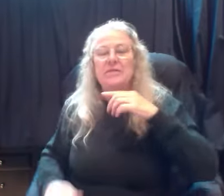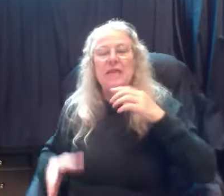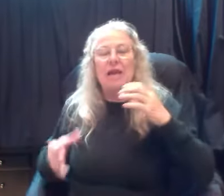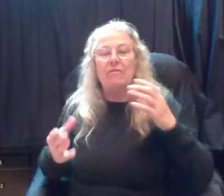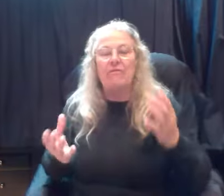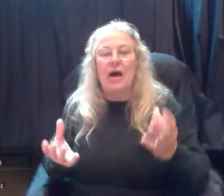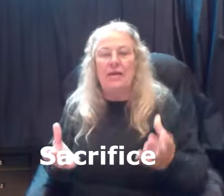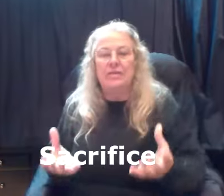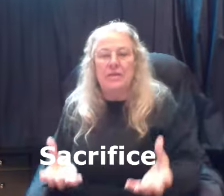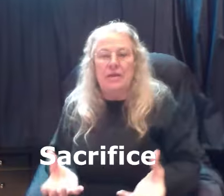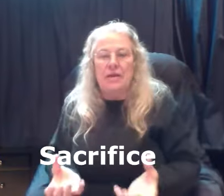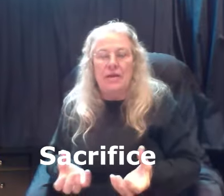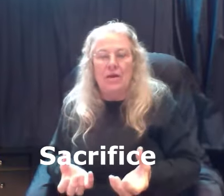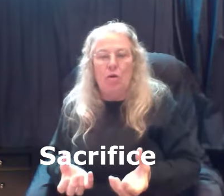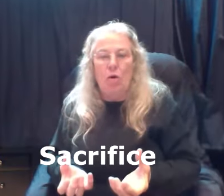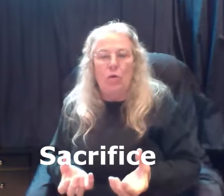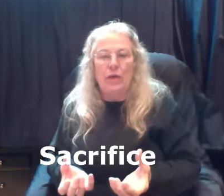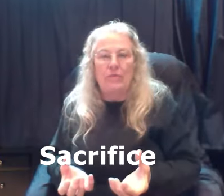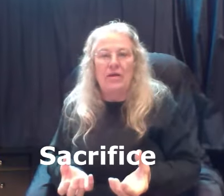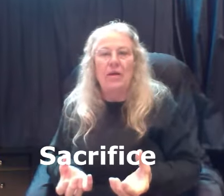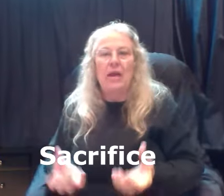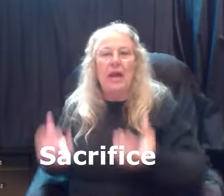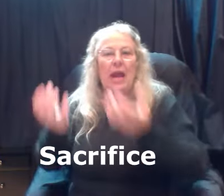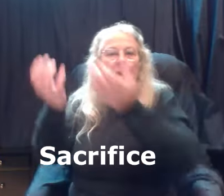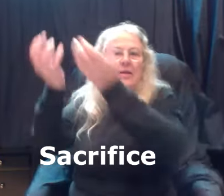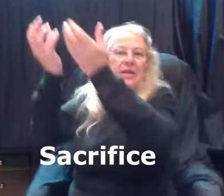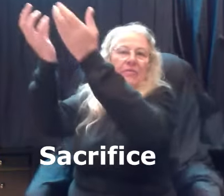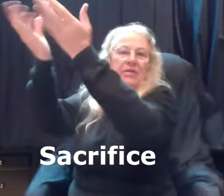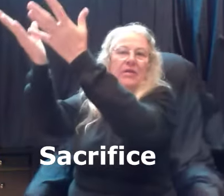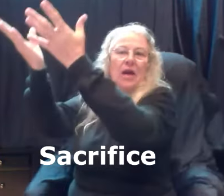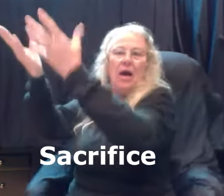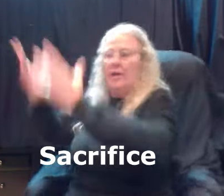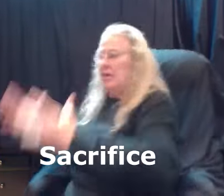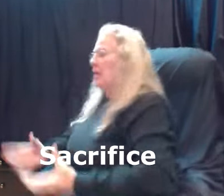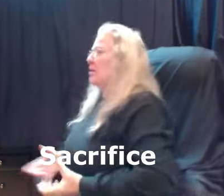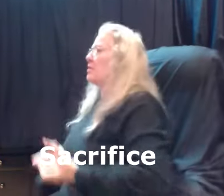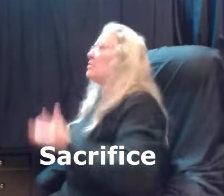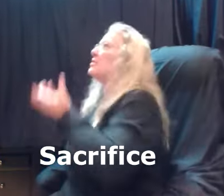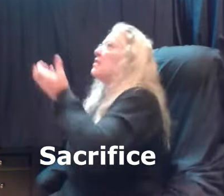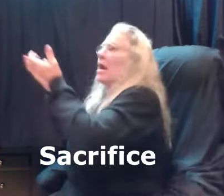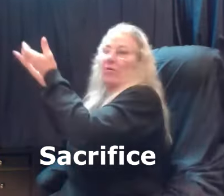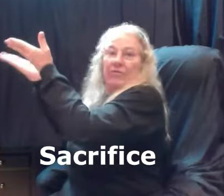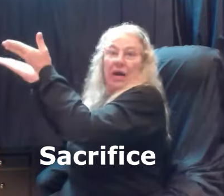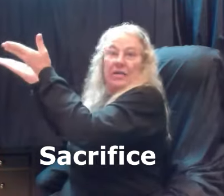Sacrifice. Get a hold of it and give it to God. Sacrificed.